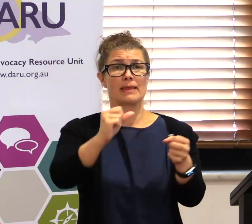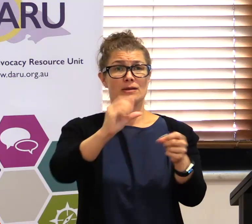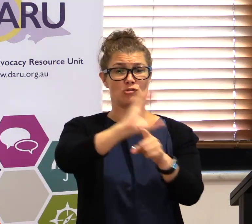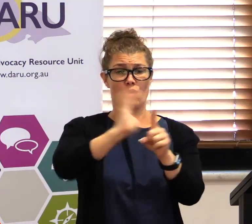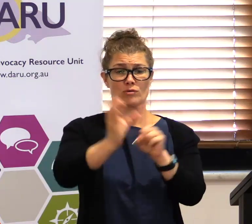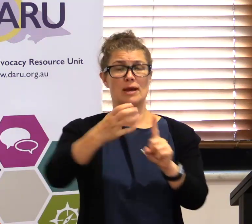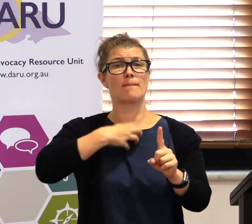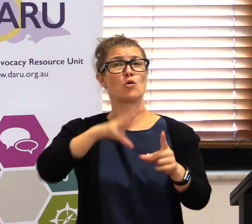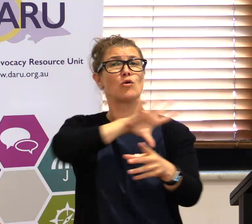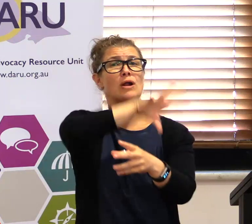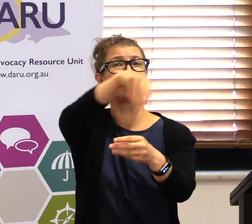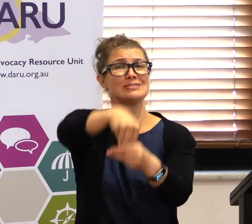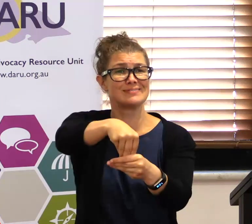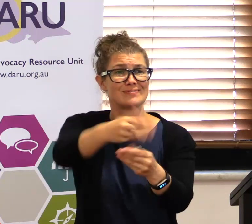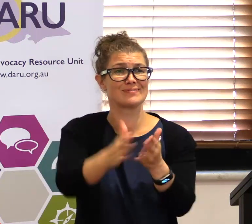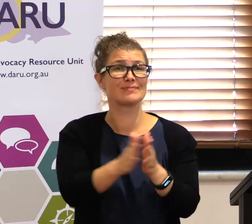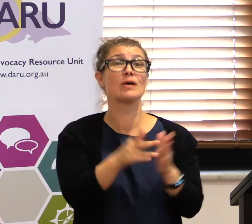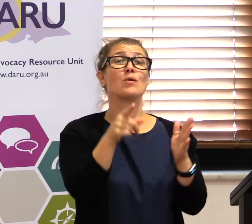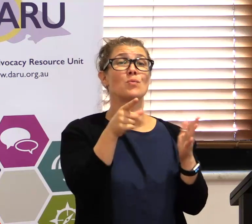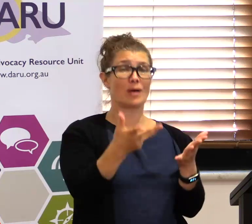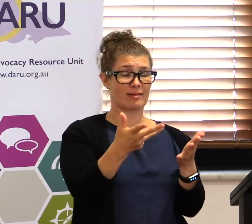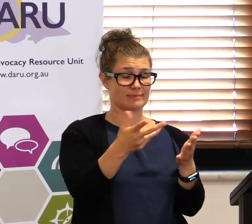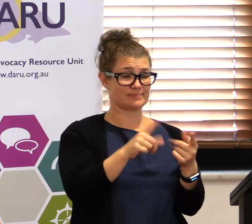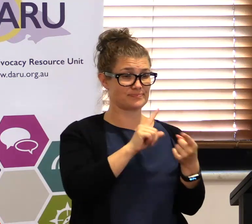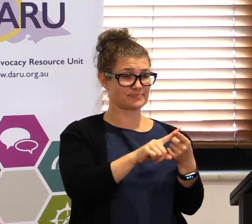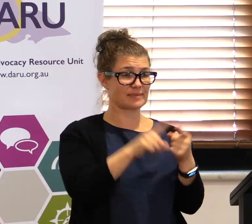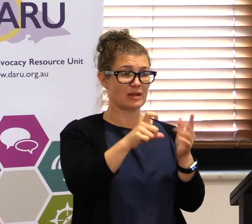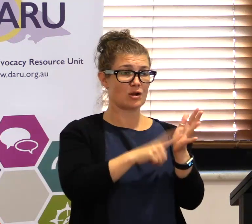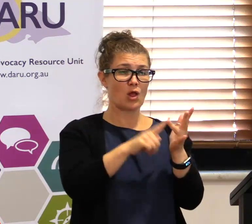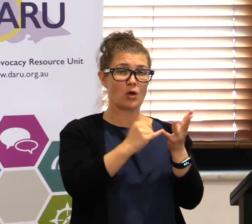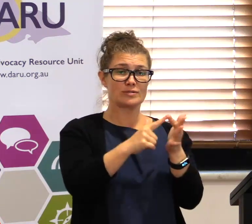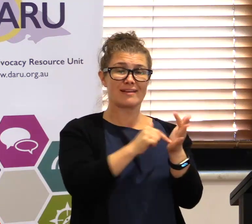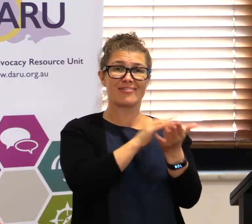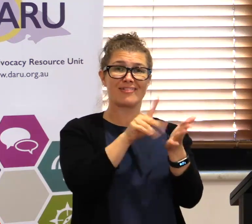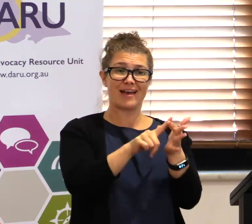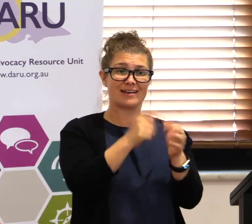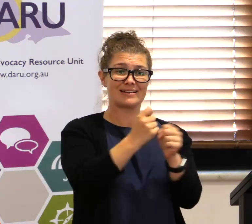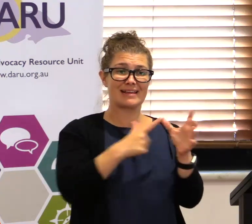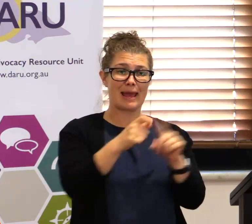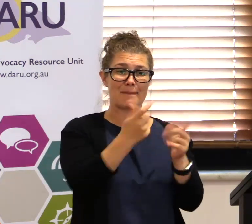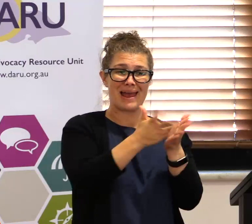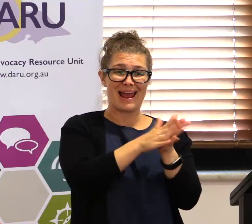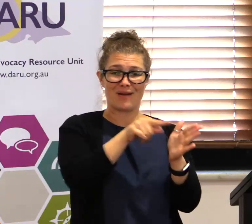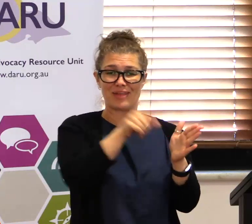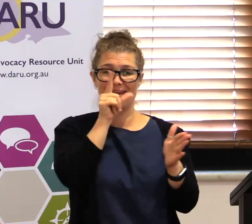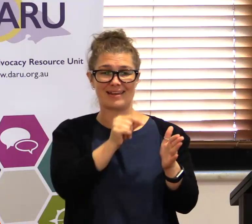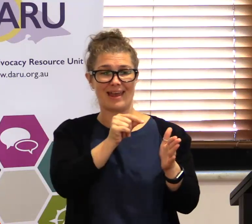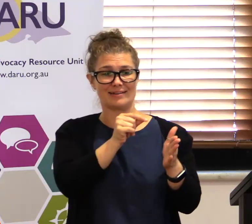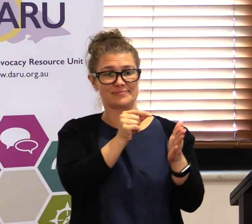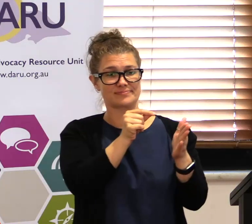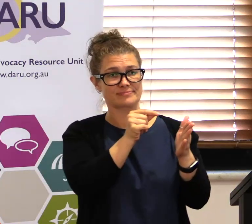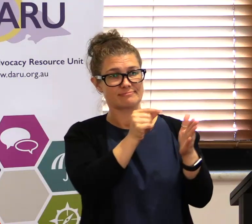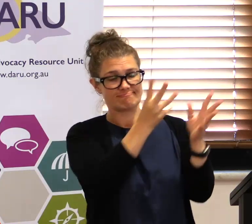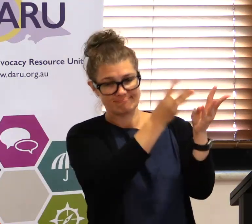So if I got it right, the question was around close the gap and how you're doing that and inclusive culture. I think this is some of the battle that we're